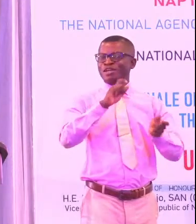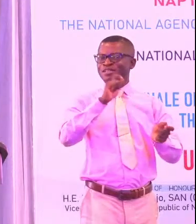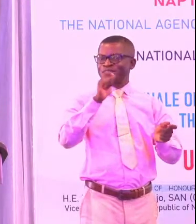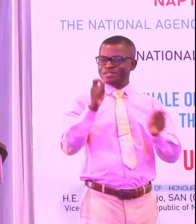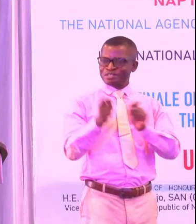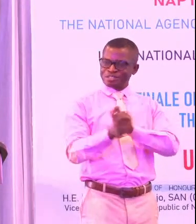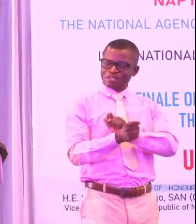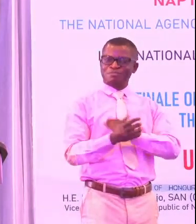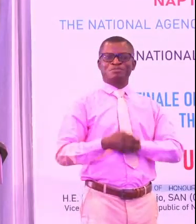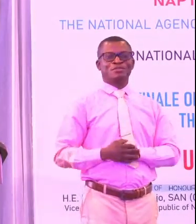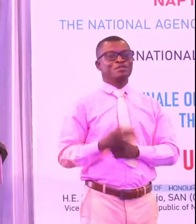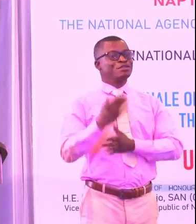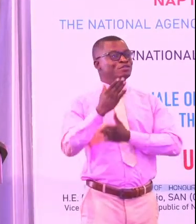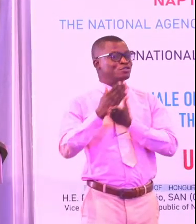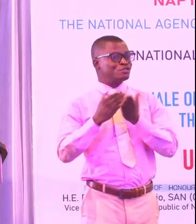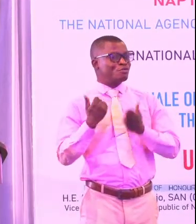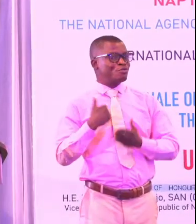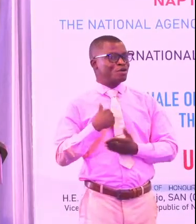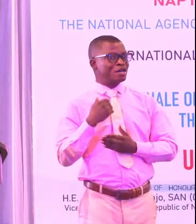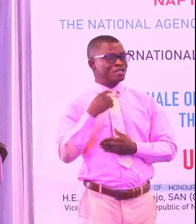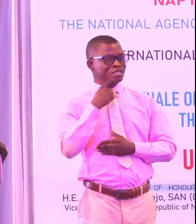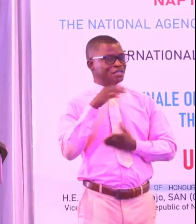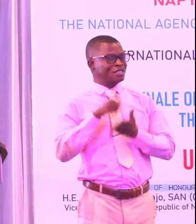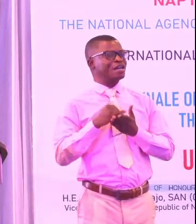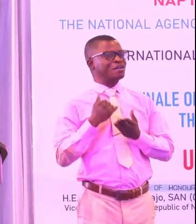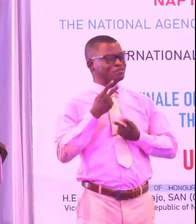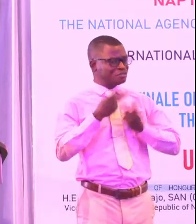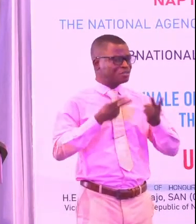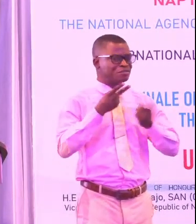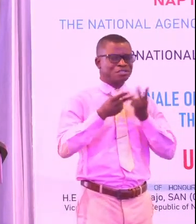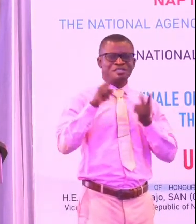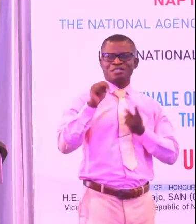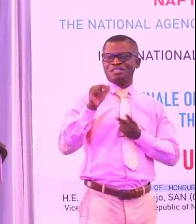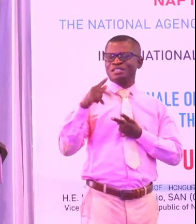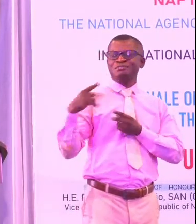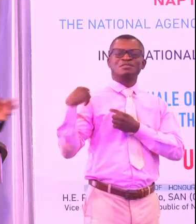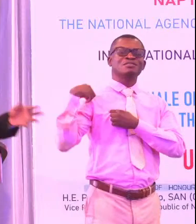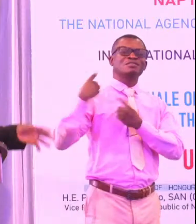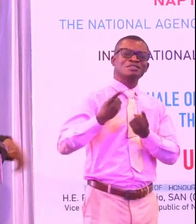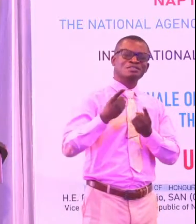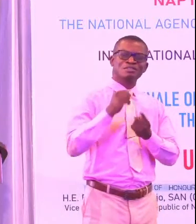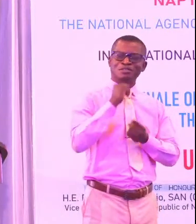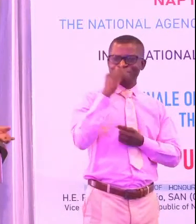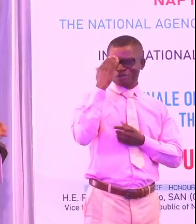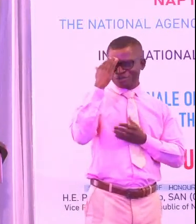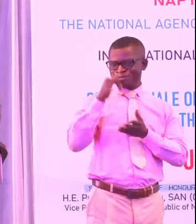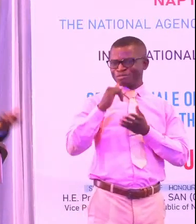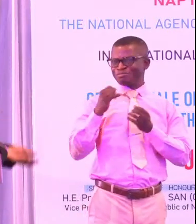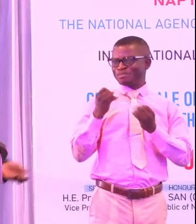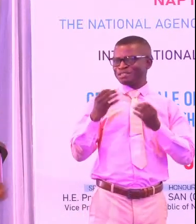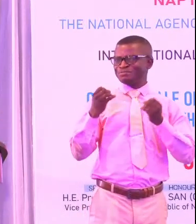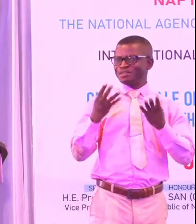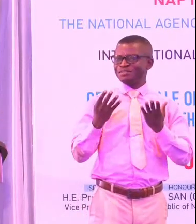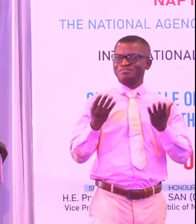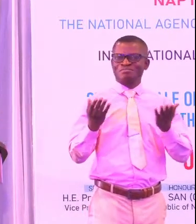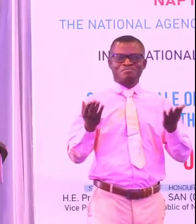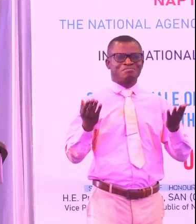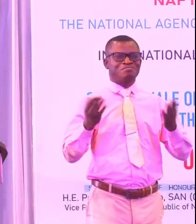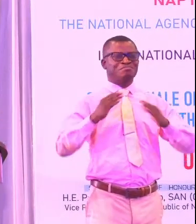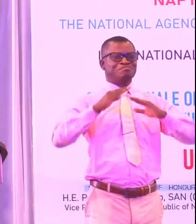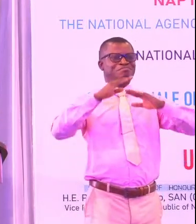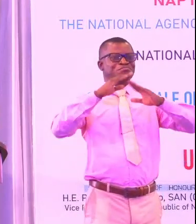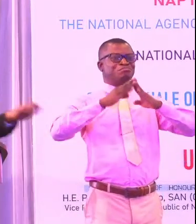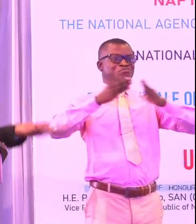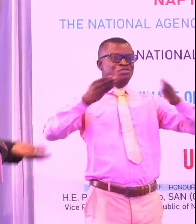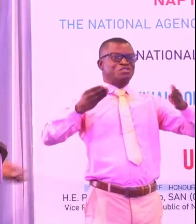Somebody had said about NAPTIP that I've been to NAPTIP for many years. I didn't know that what was in front of NAPTIP was a fountain. I